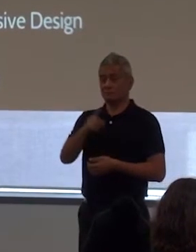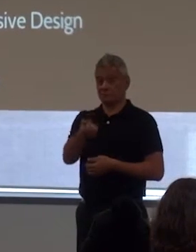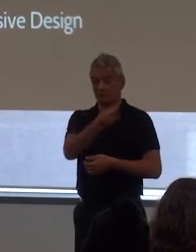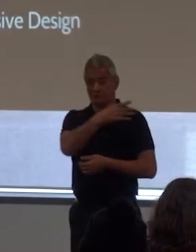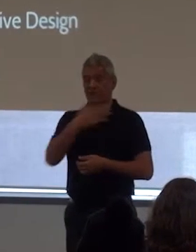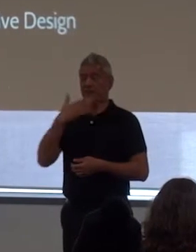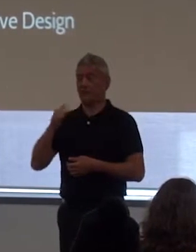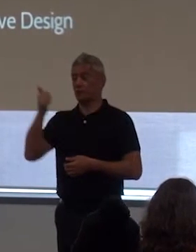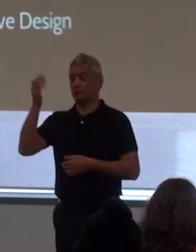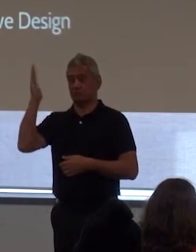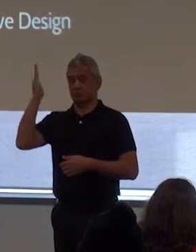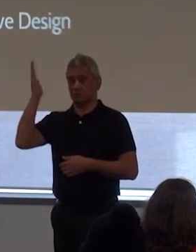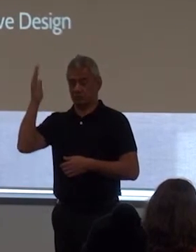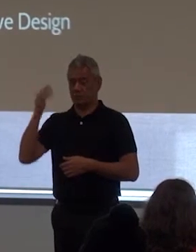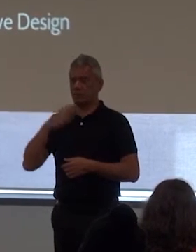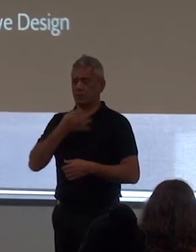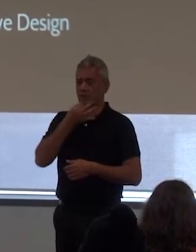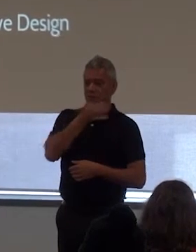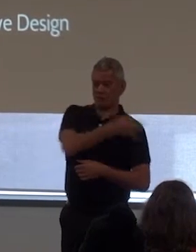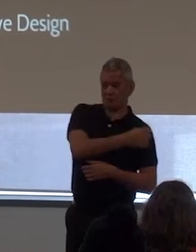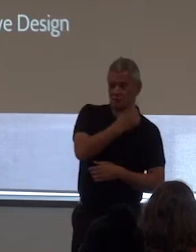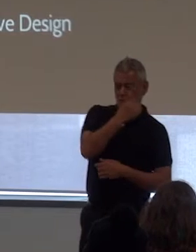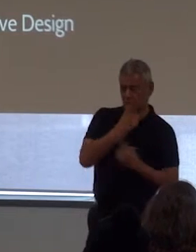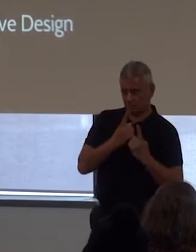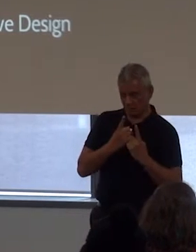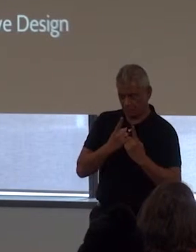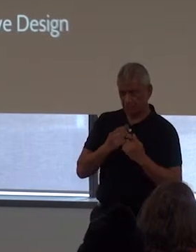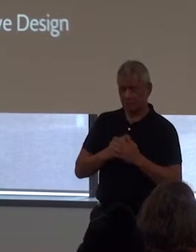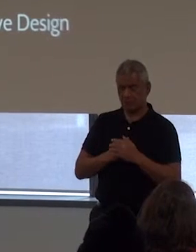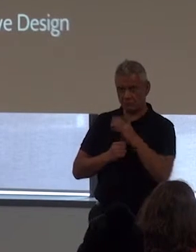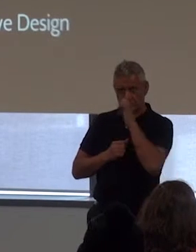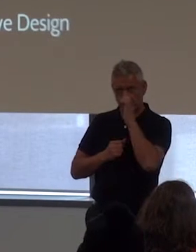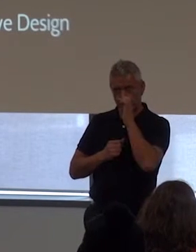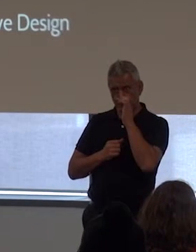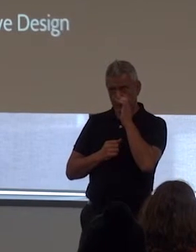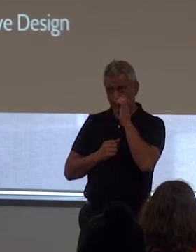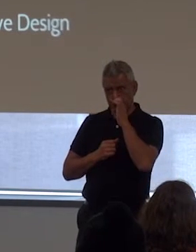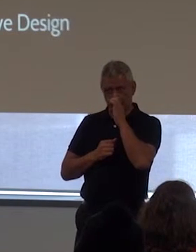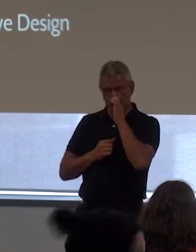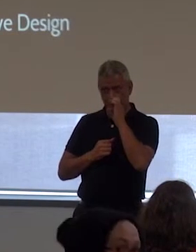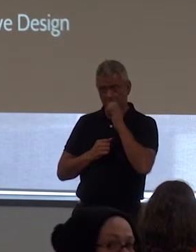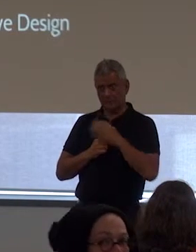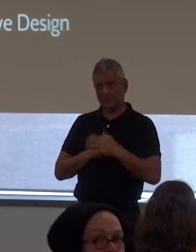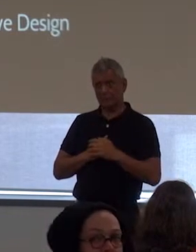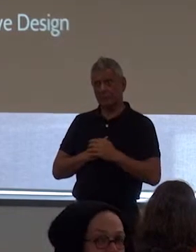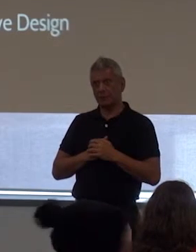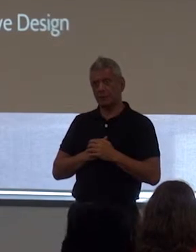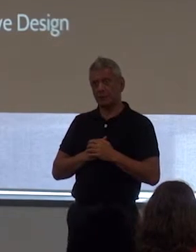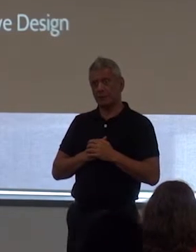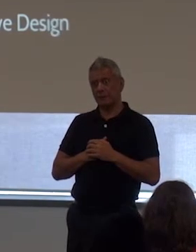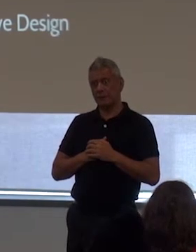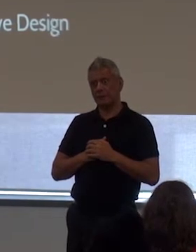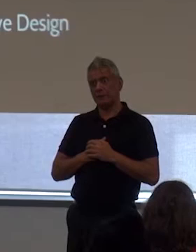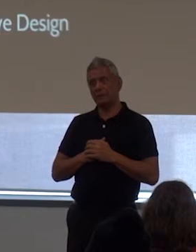great. Cool. I just want to ask you one thing, how to raise awareness among the development community, because I'm actually